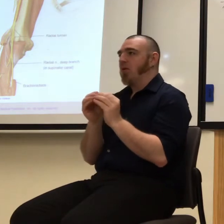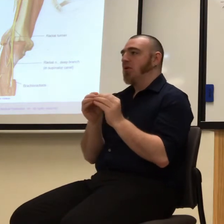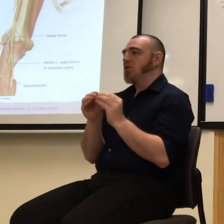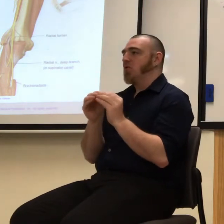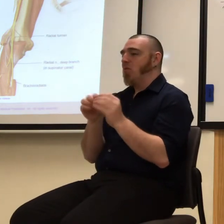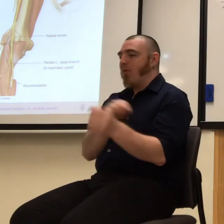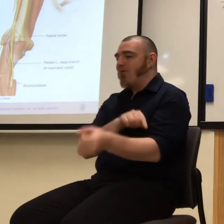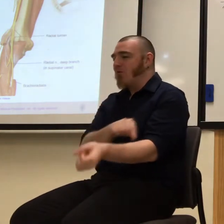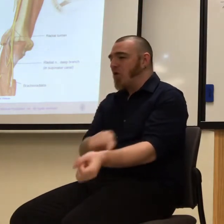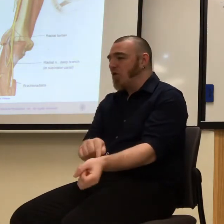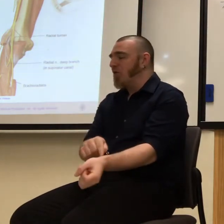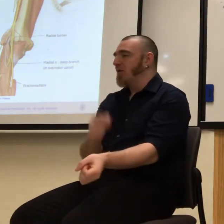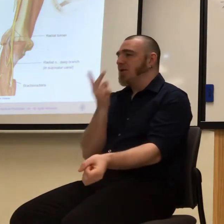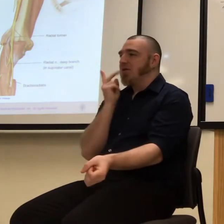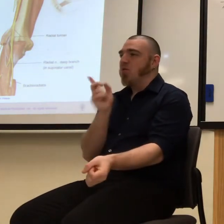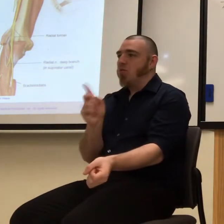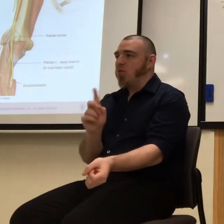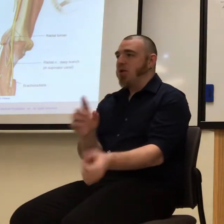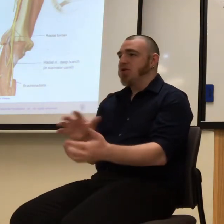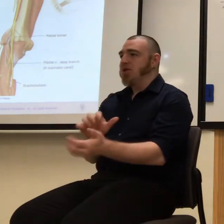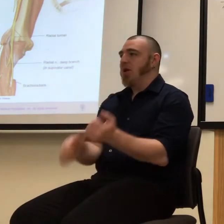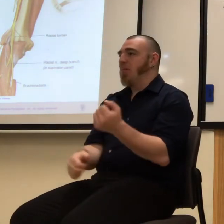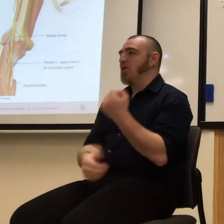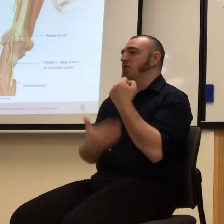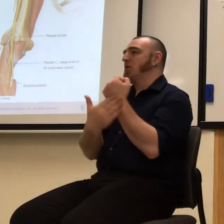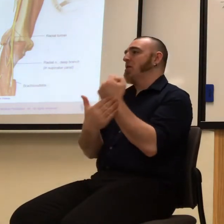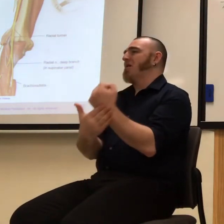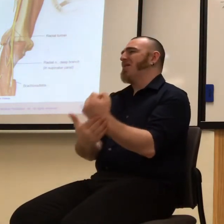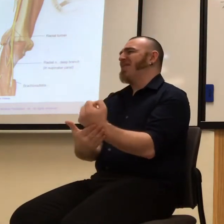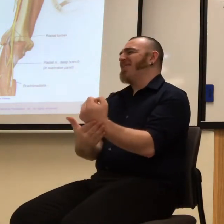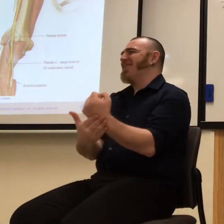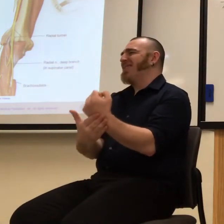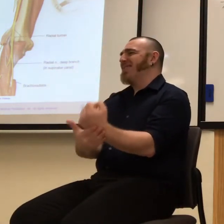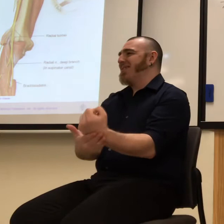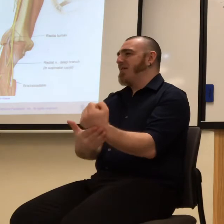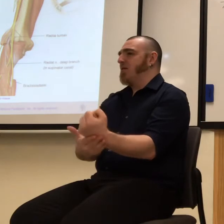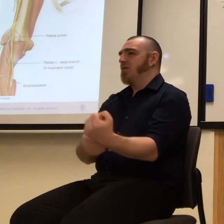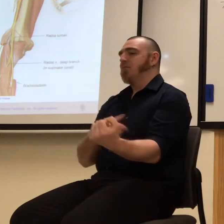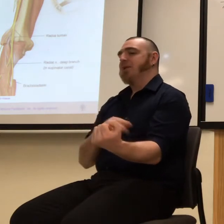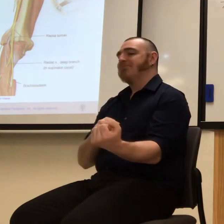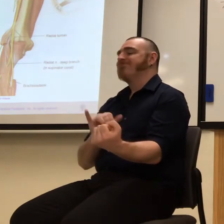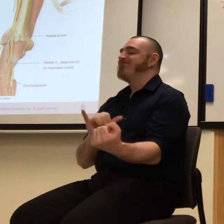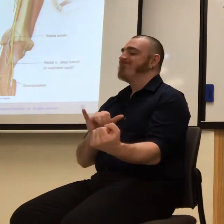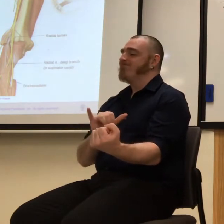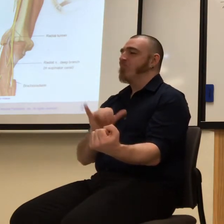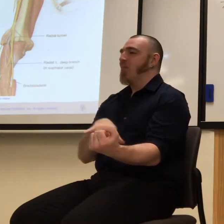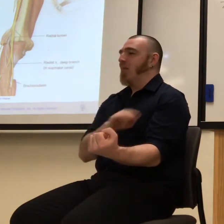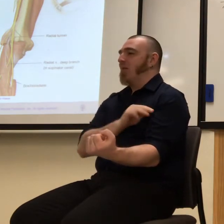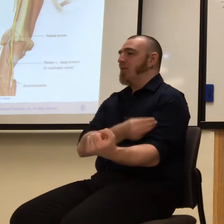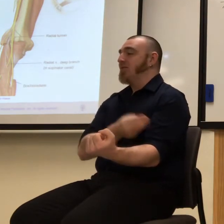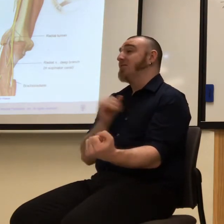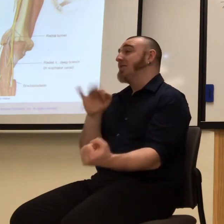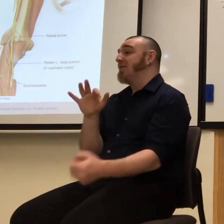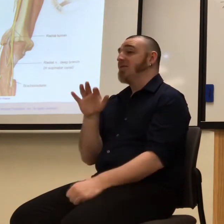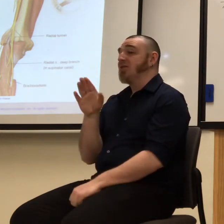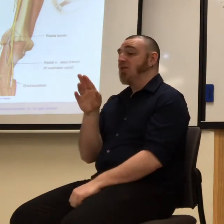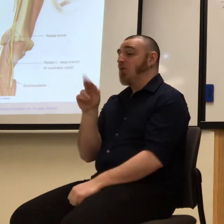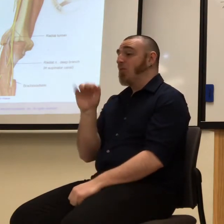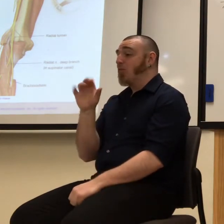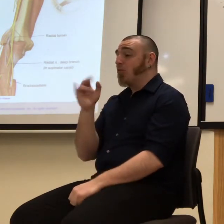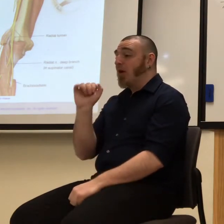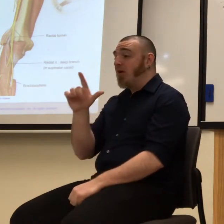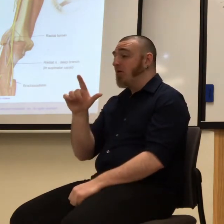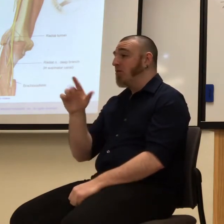say, oh, okay, these muscles. Well, let's say, for example, brachioradialis. How are you gonna test that